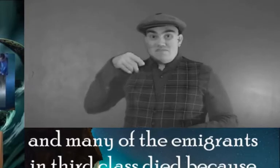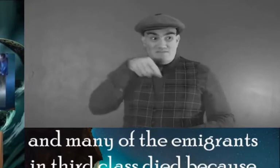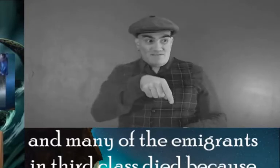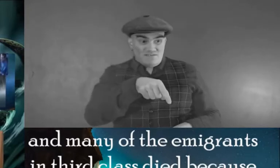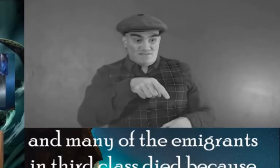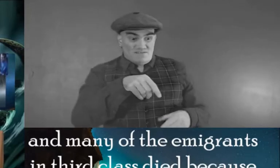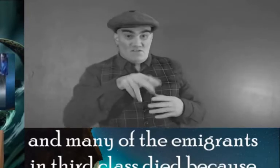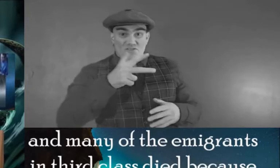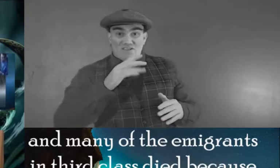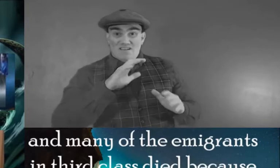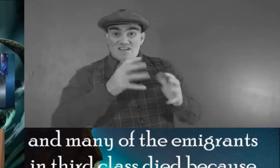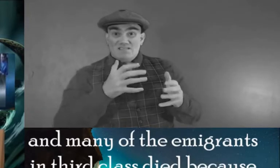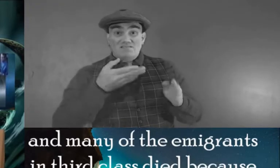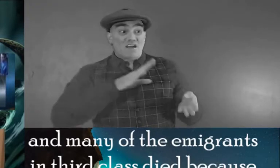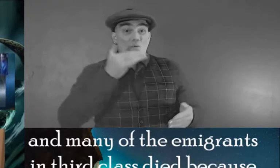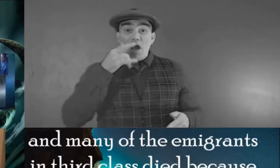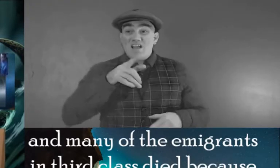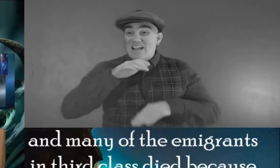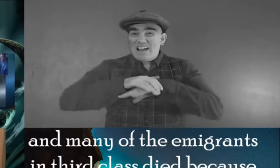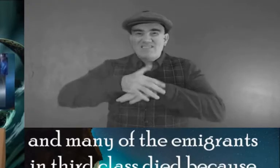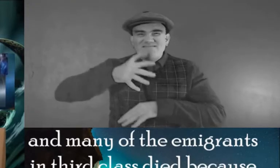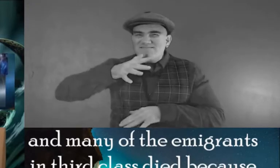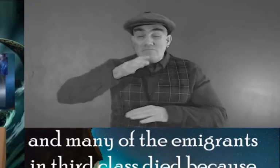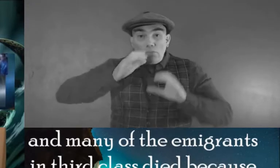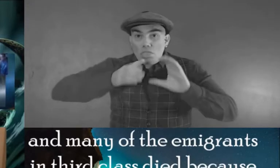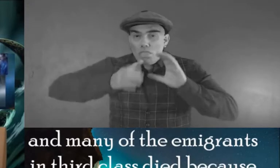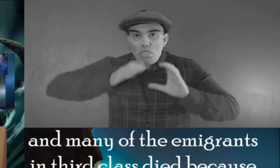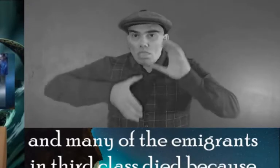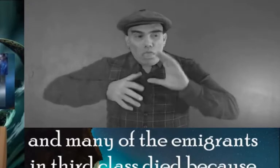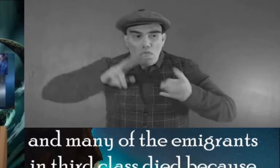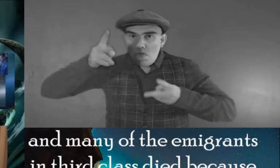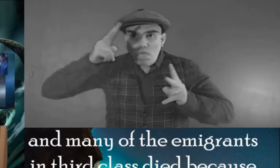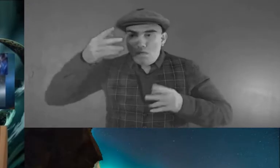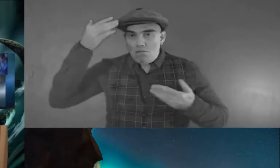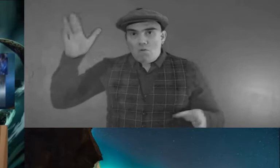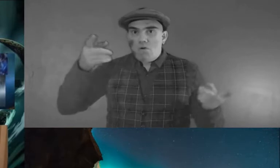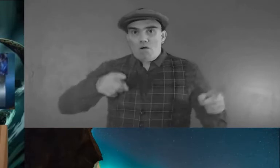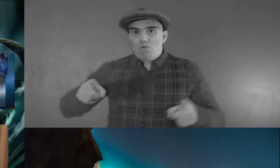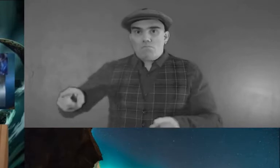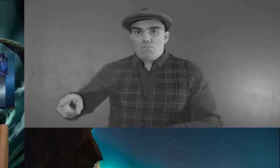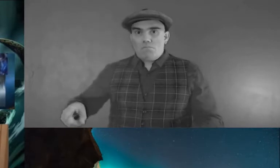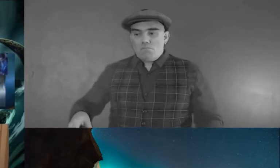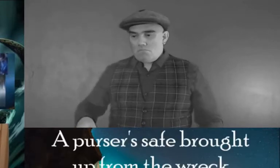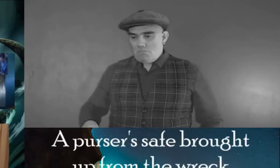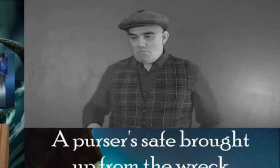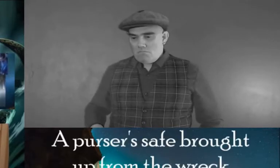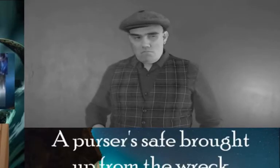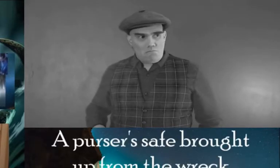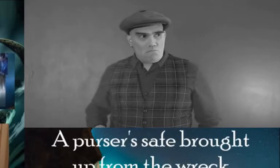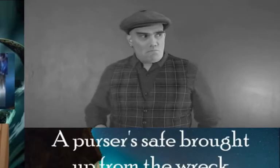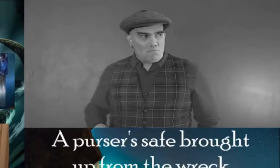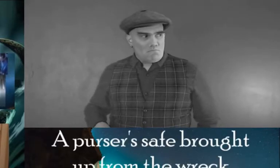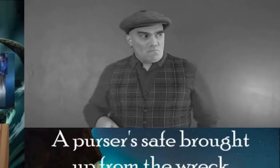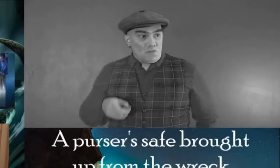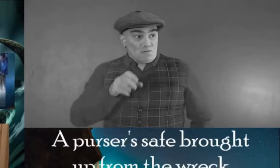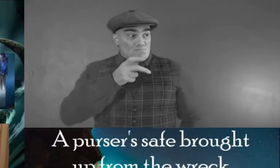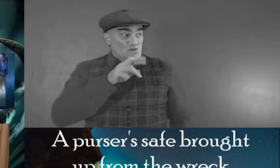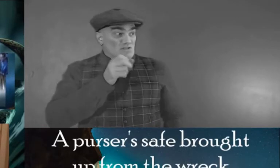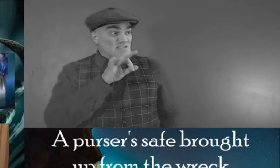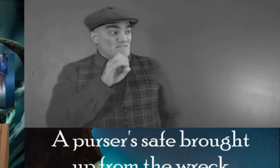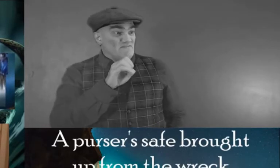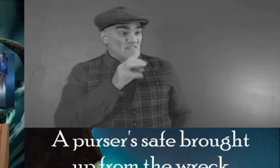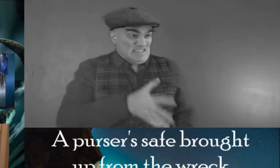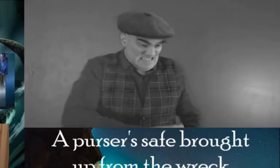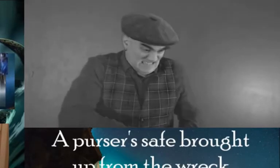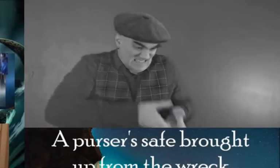died because they're poor Englishmen. They did not understand what was happening. The purser's safe brought up from the